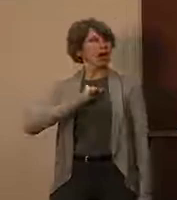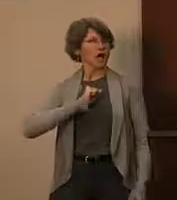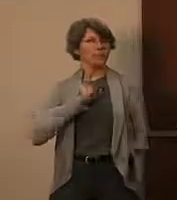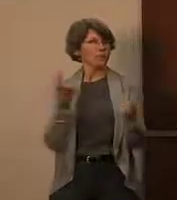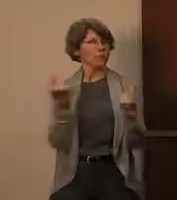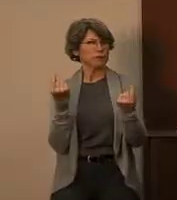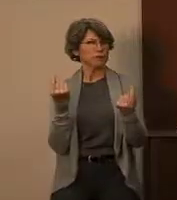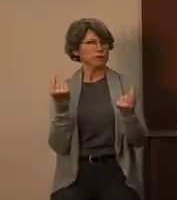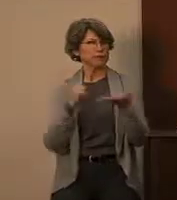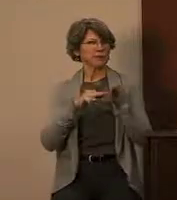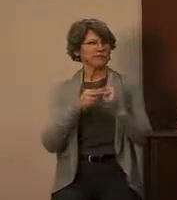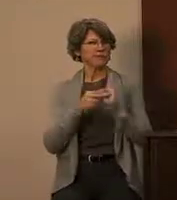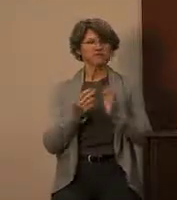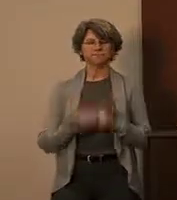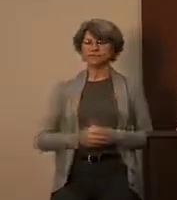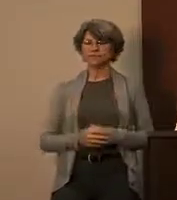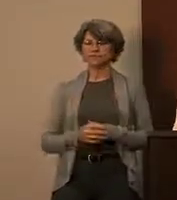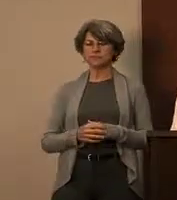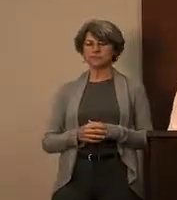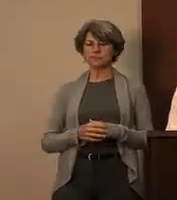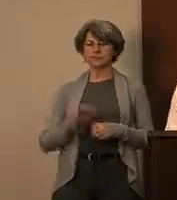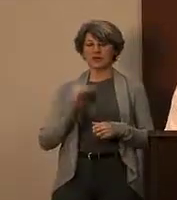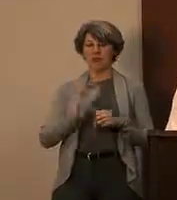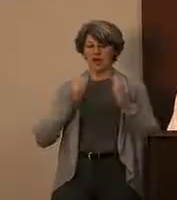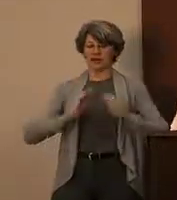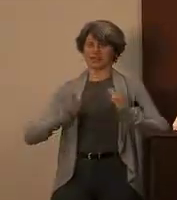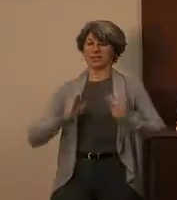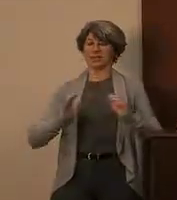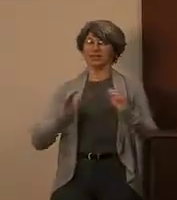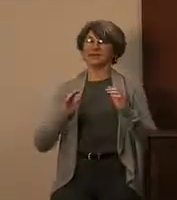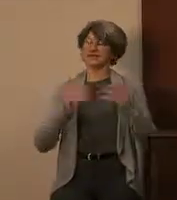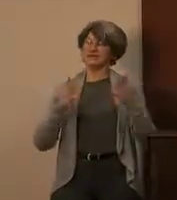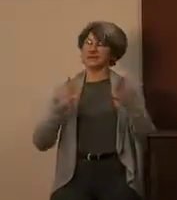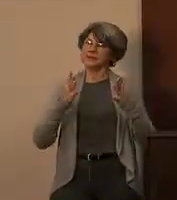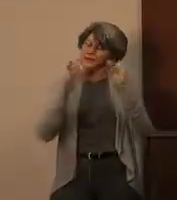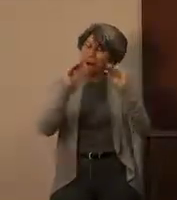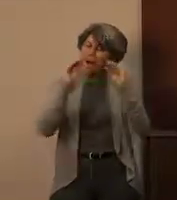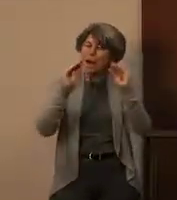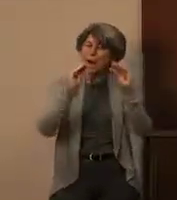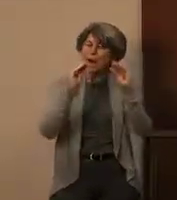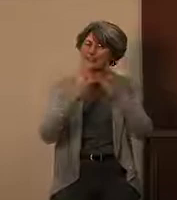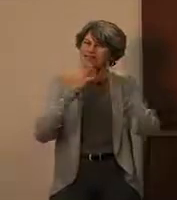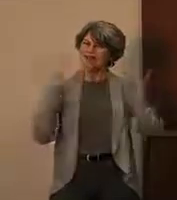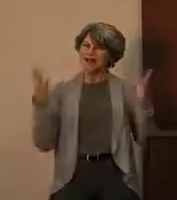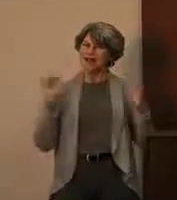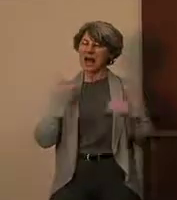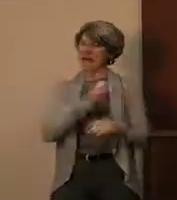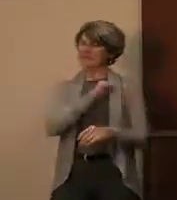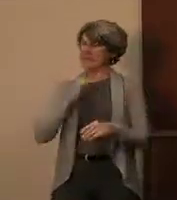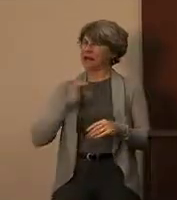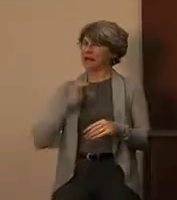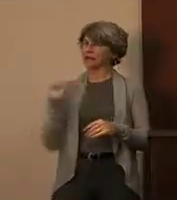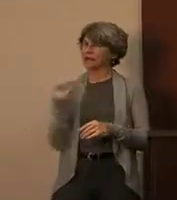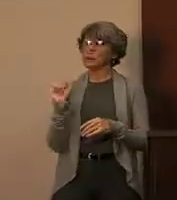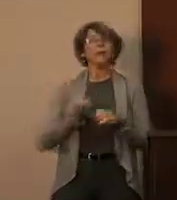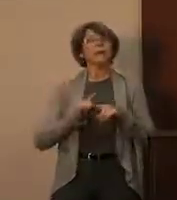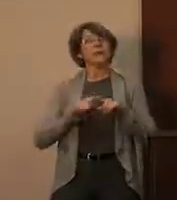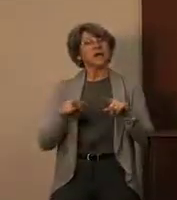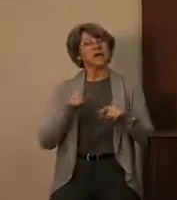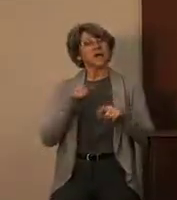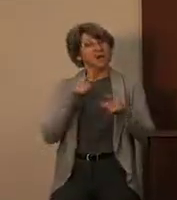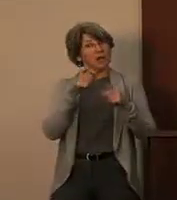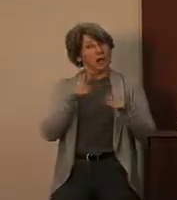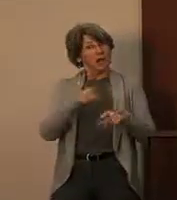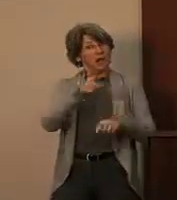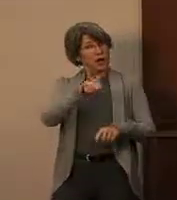what we're basically talking about, and our consumers have had a lot of education on this, and our staff has, but when you cough, you